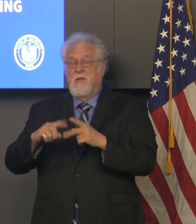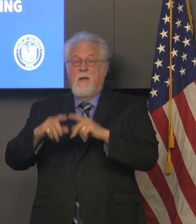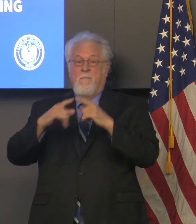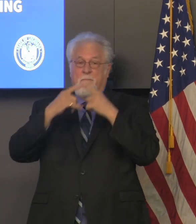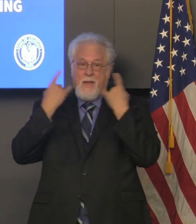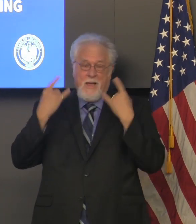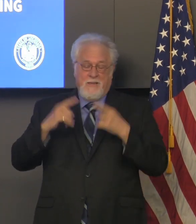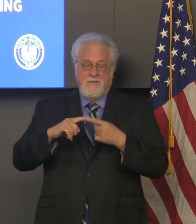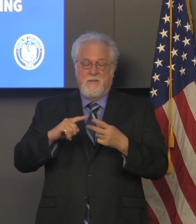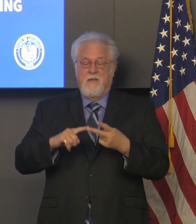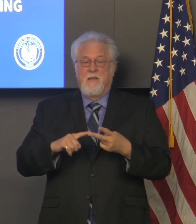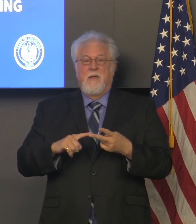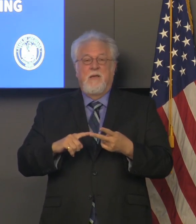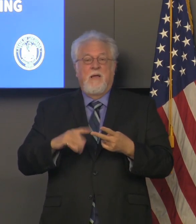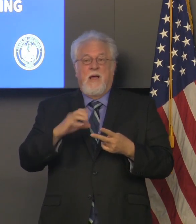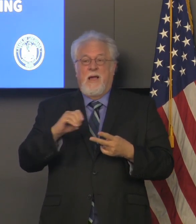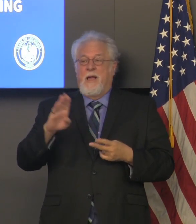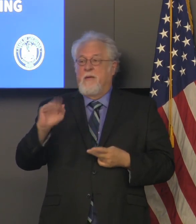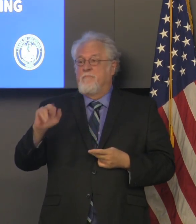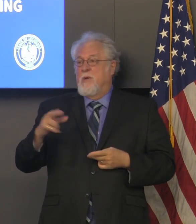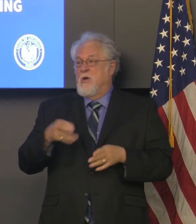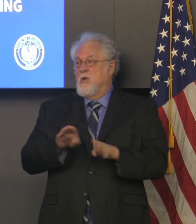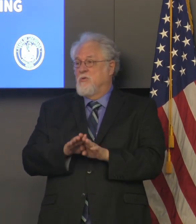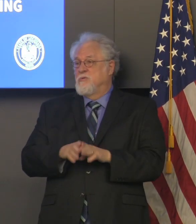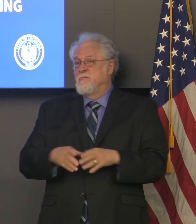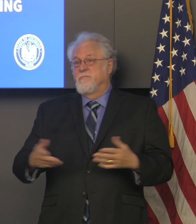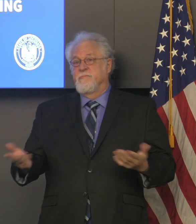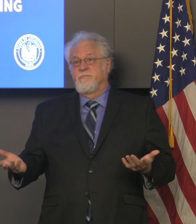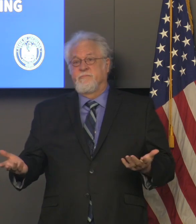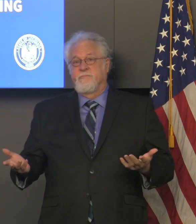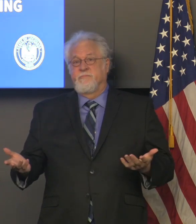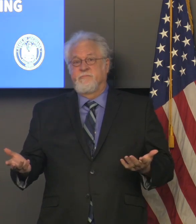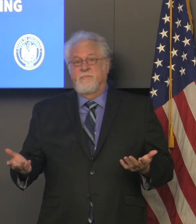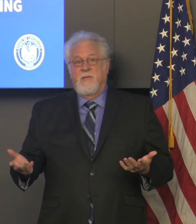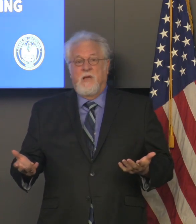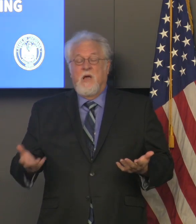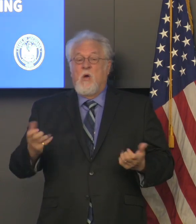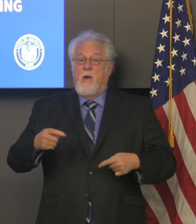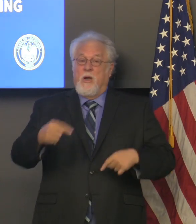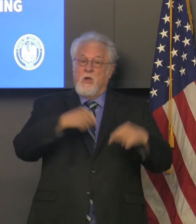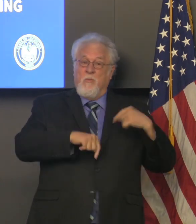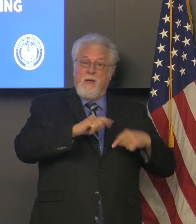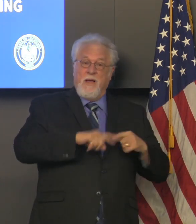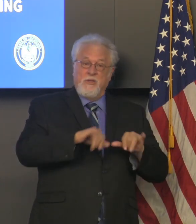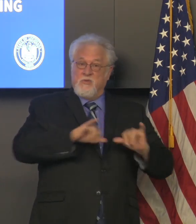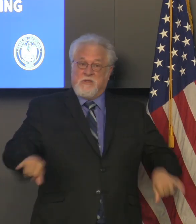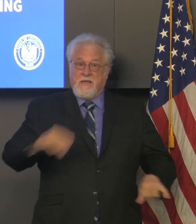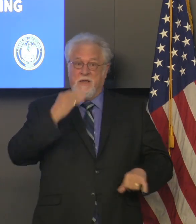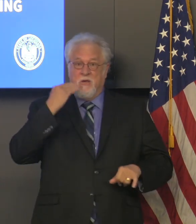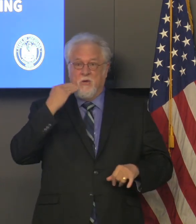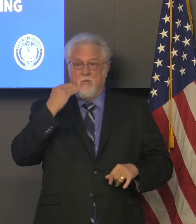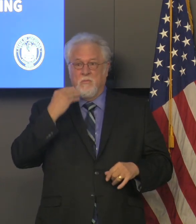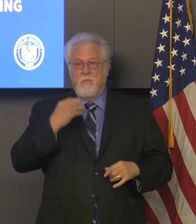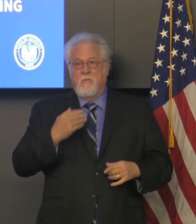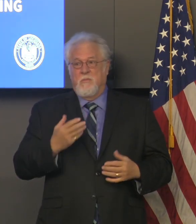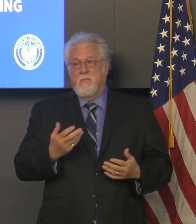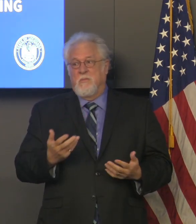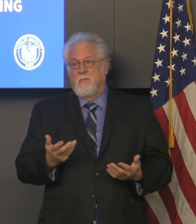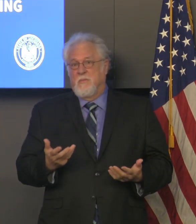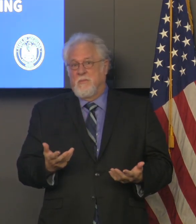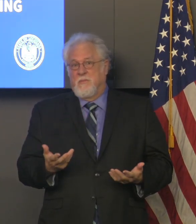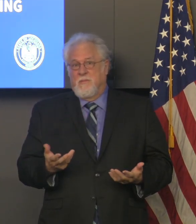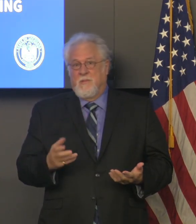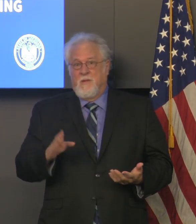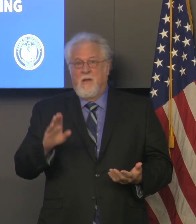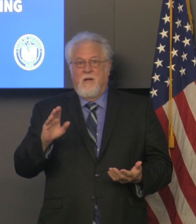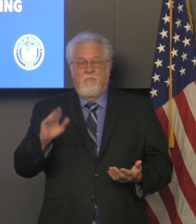masks, and bar closures. I mean, now if we want to go back to a stay-at-home order, well, that the bars